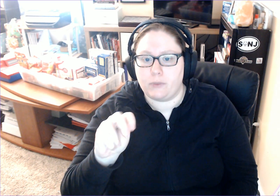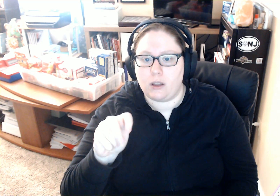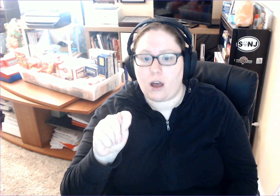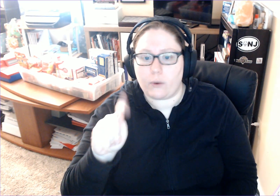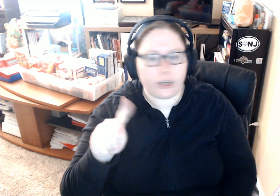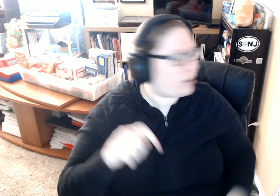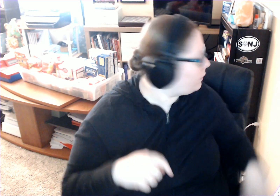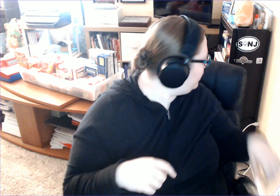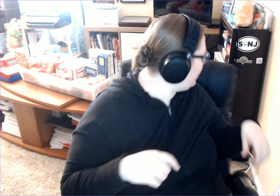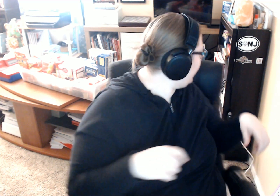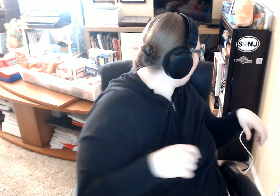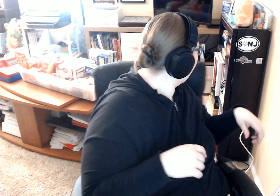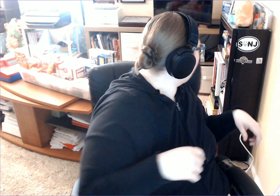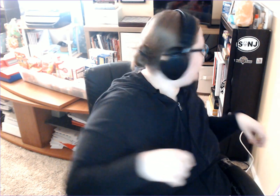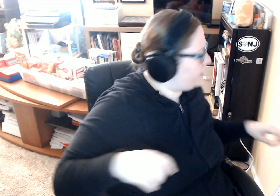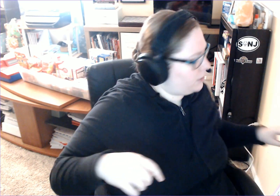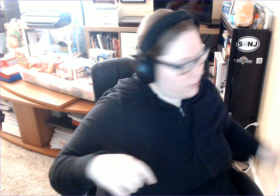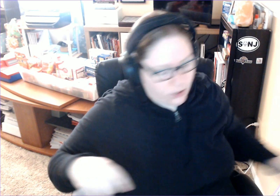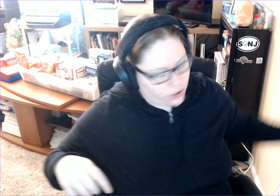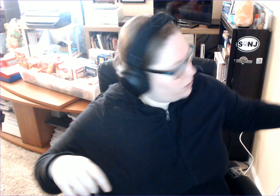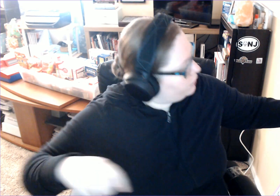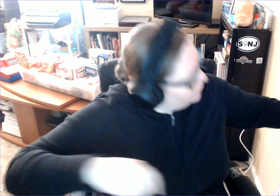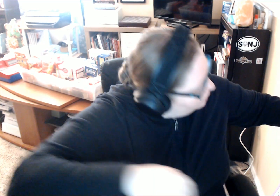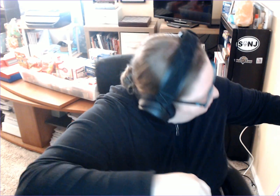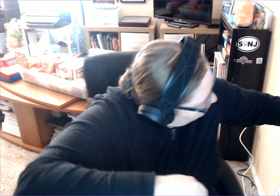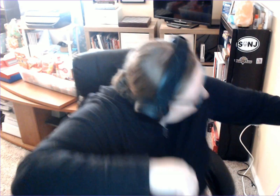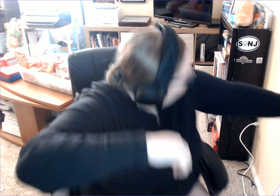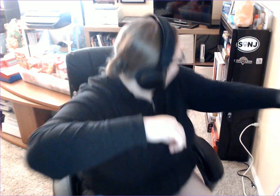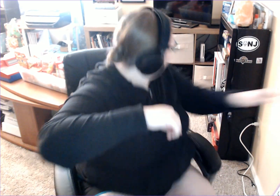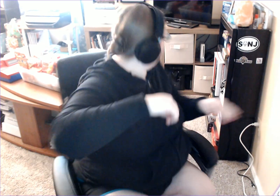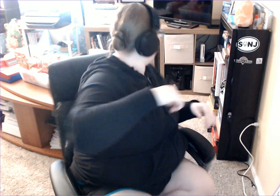and you know what I have right here? Let me show you.